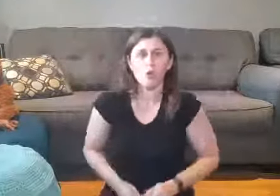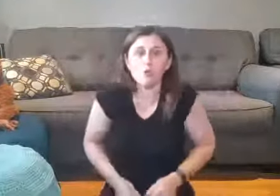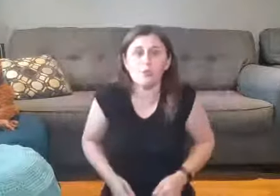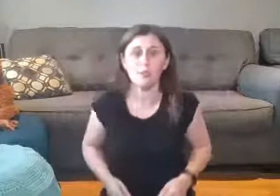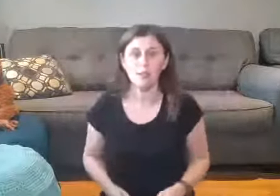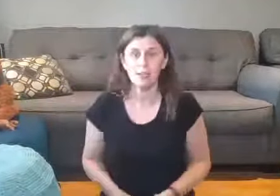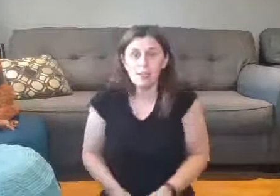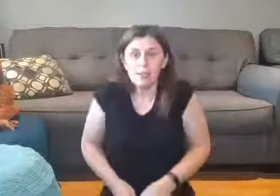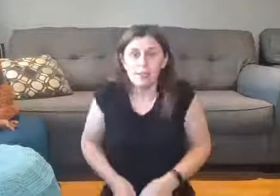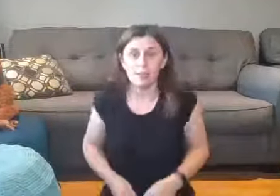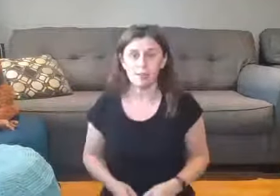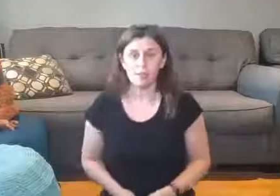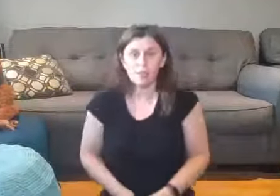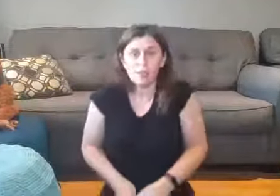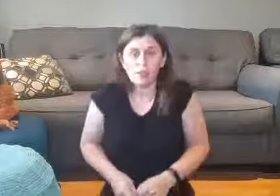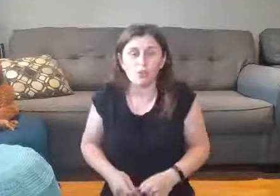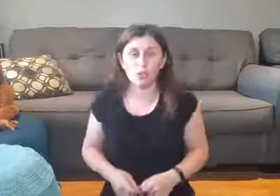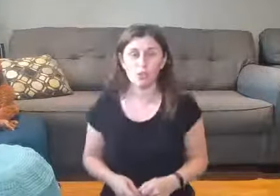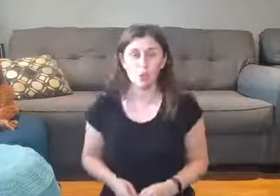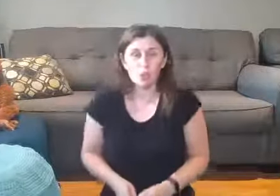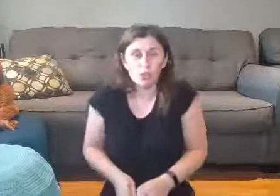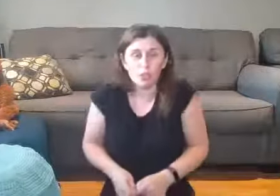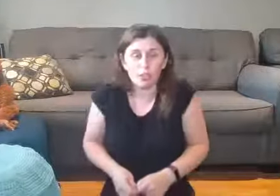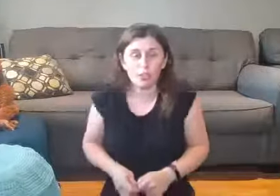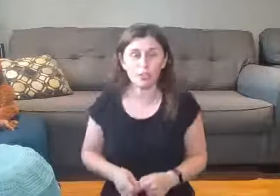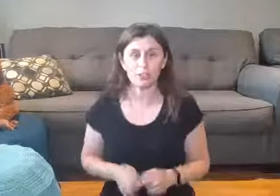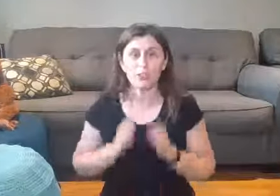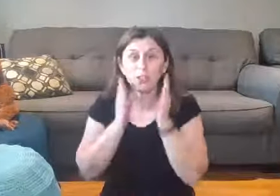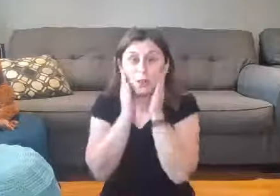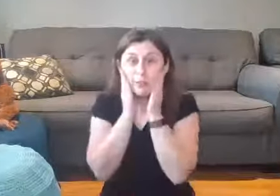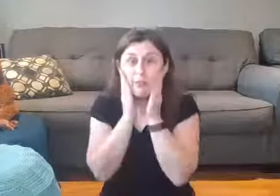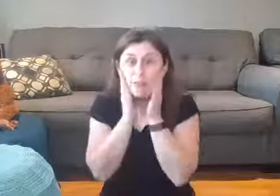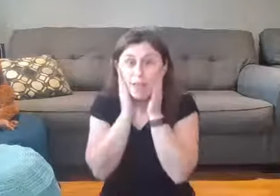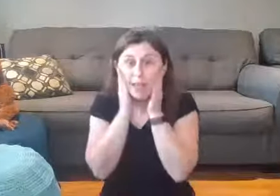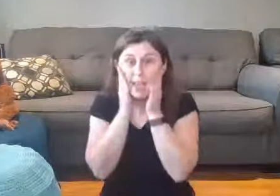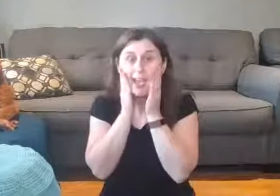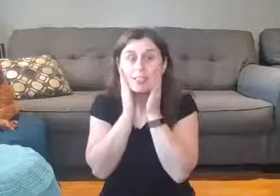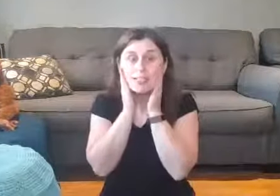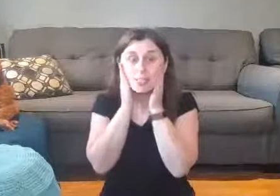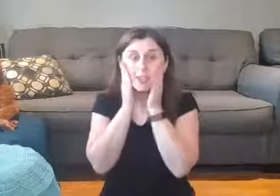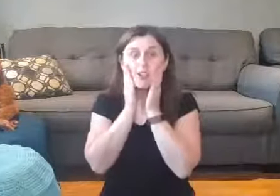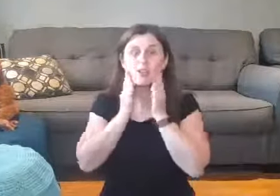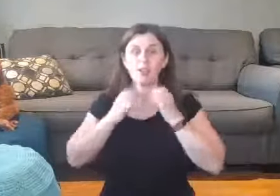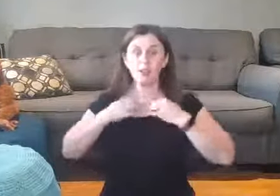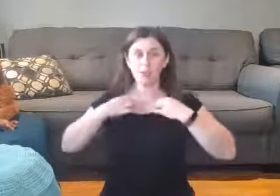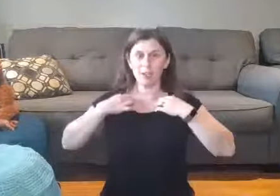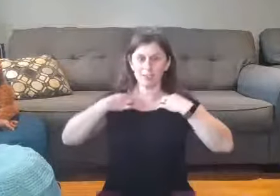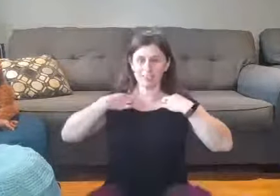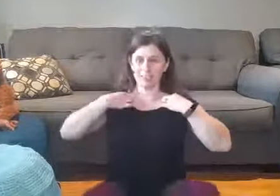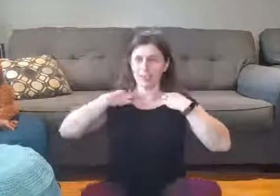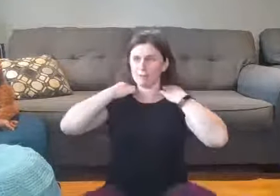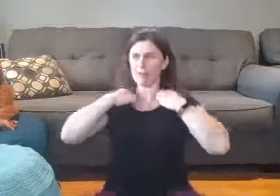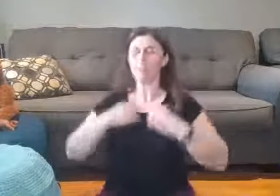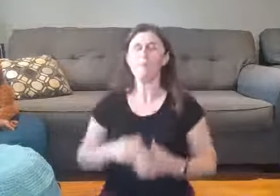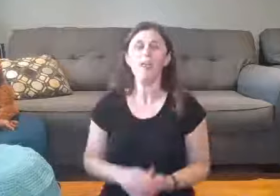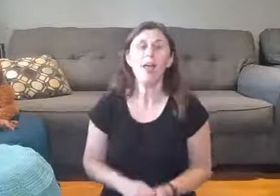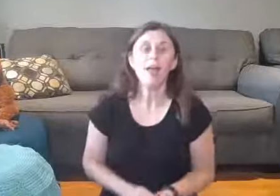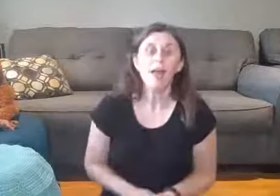toes. Stretch out your shoulders and your face. Good stuff.